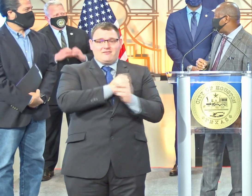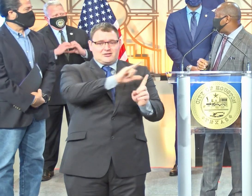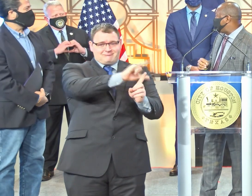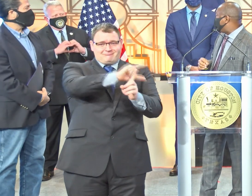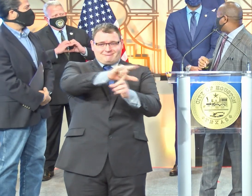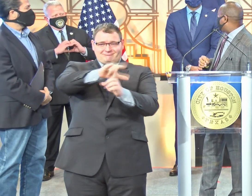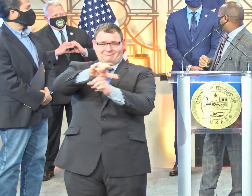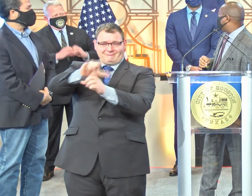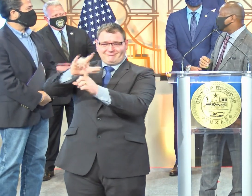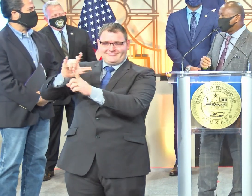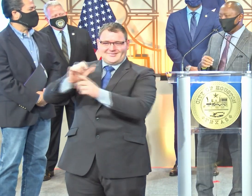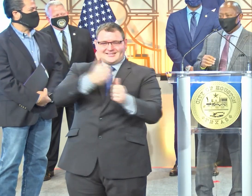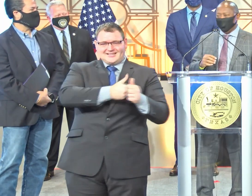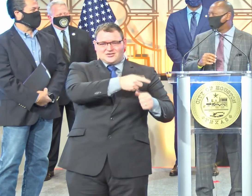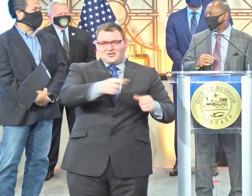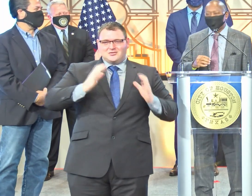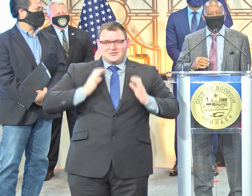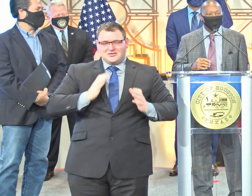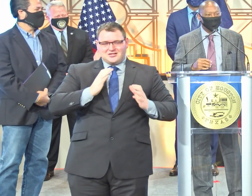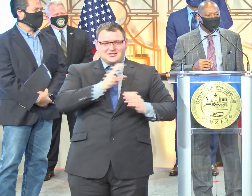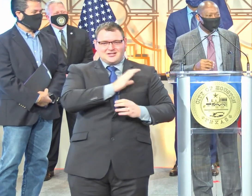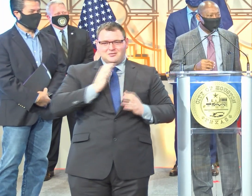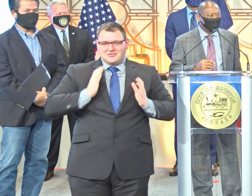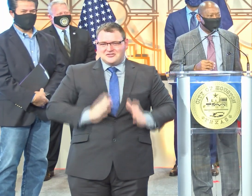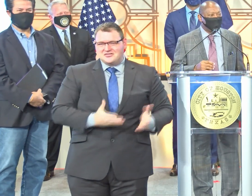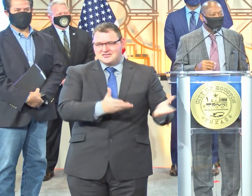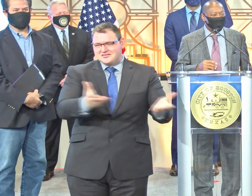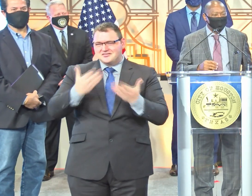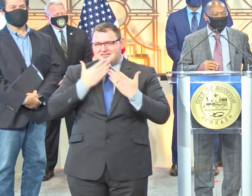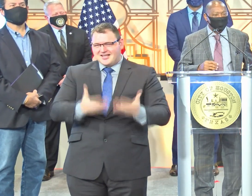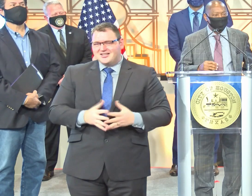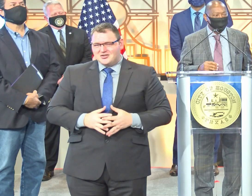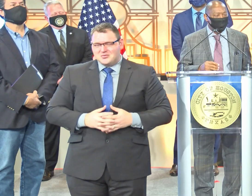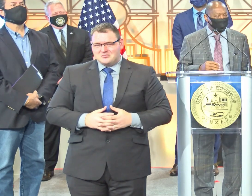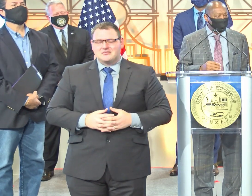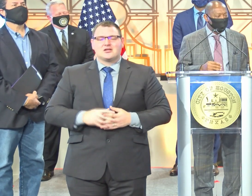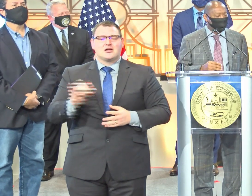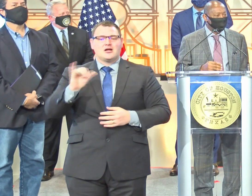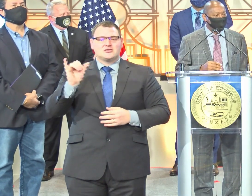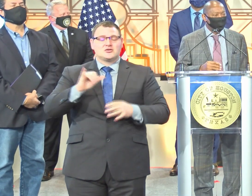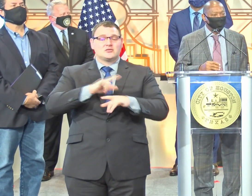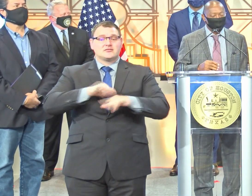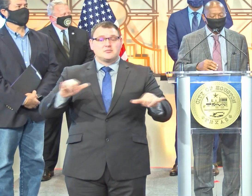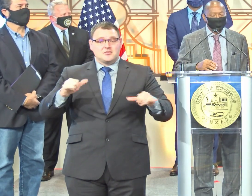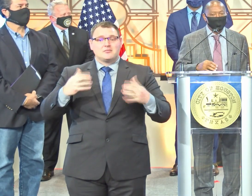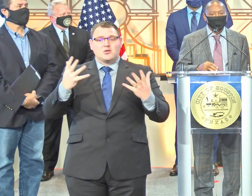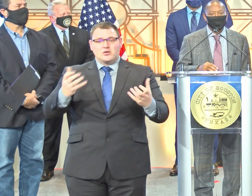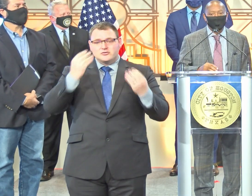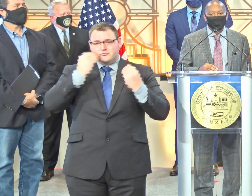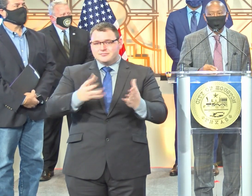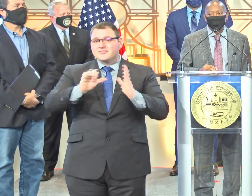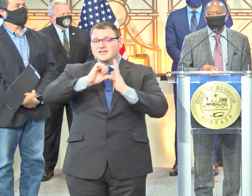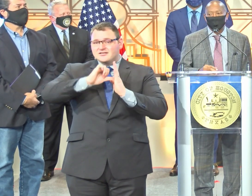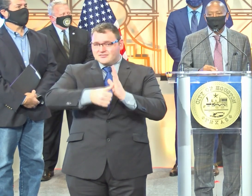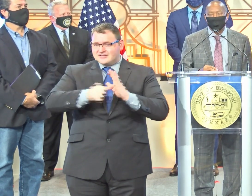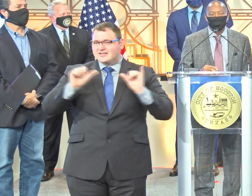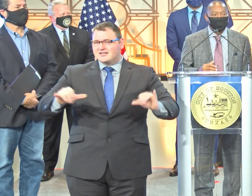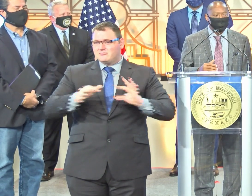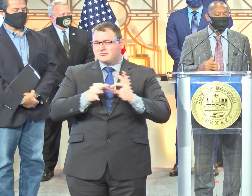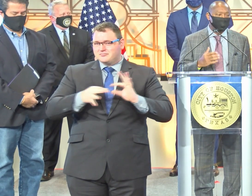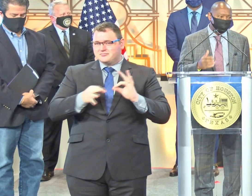thank all the county and all the 100 different agencies of the Way Home, our homeless response system, that will be working to make this